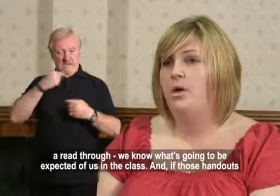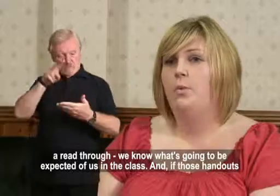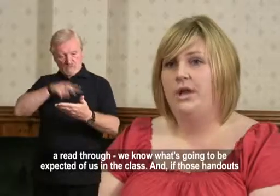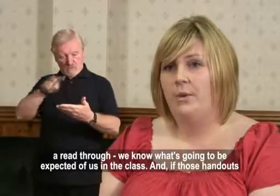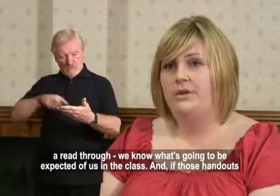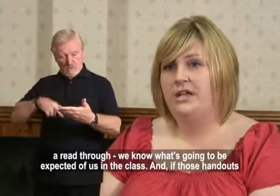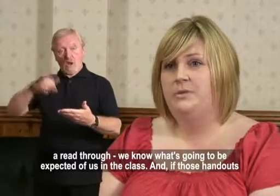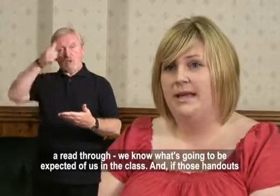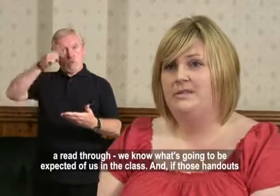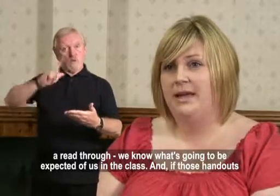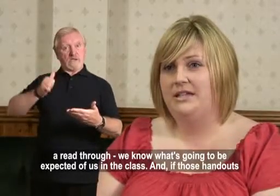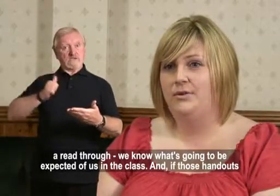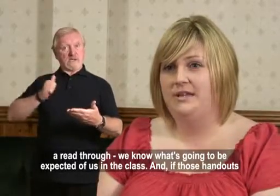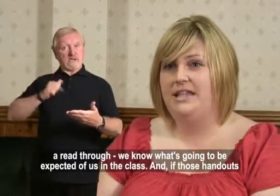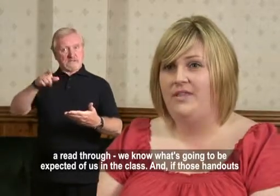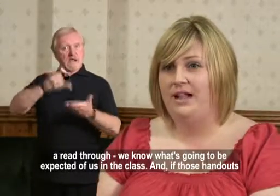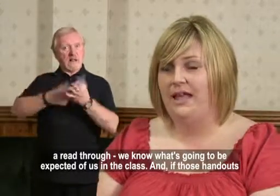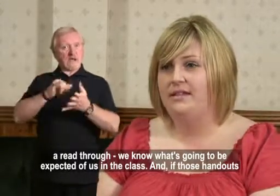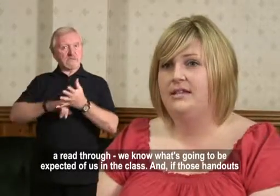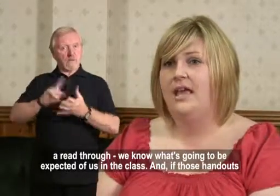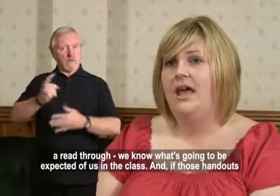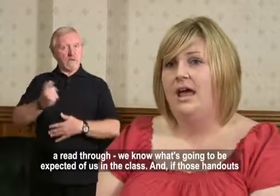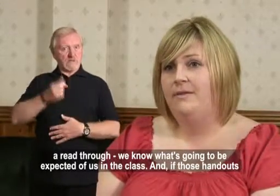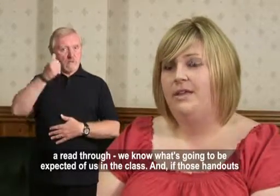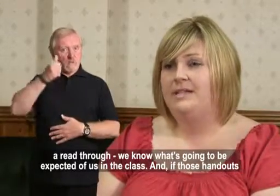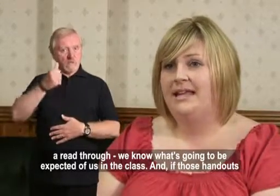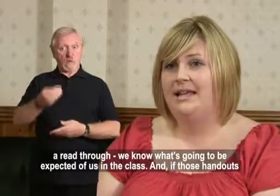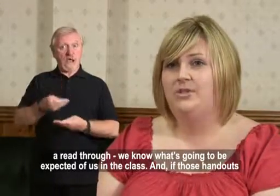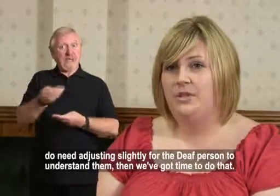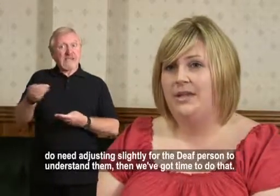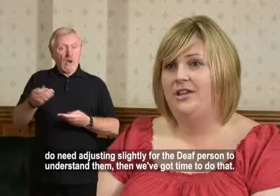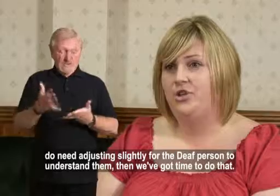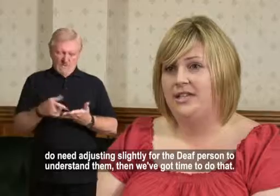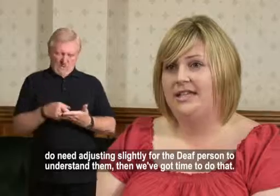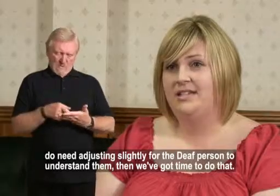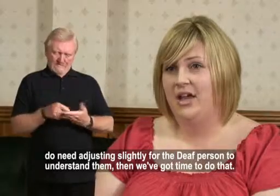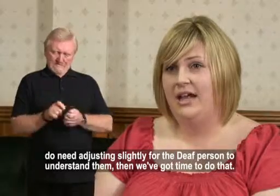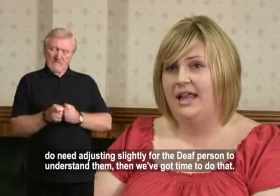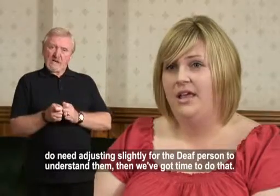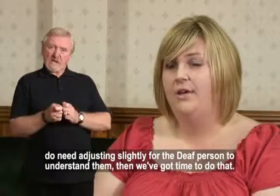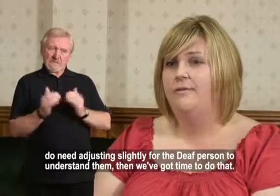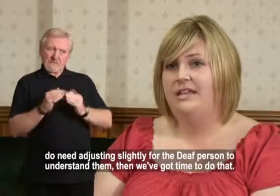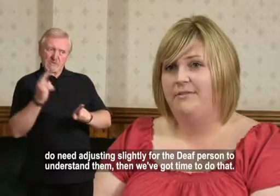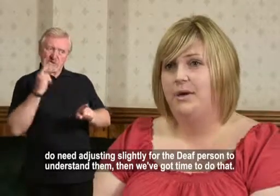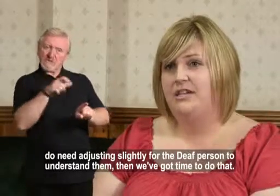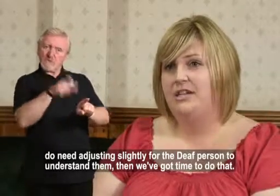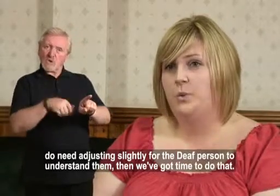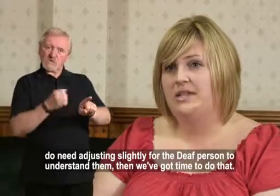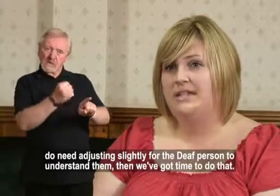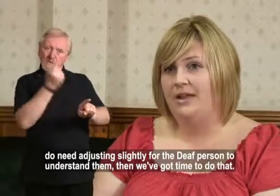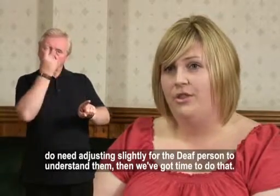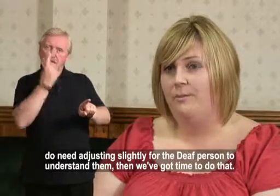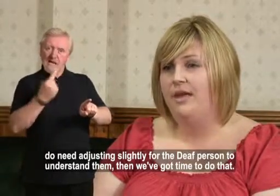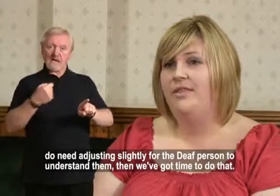through. We know what's going to be expected of us in the class, and if those handouts do need adjusting slightly for the deaf person